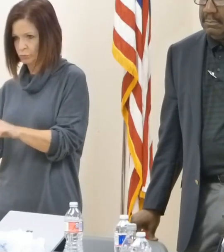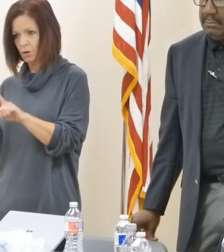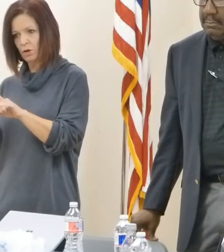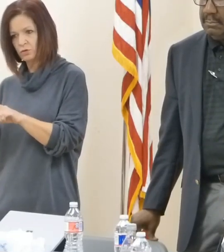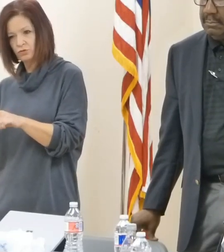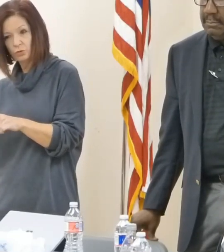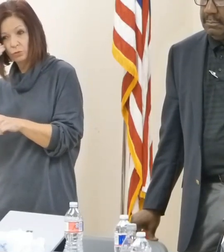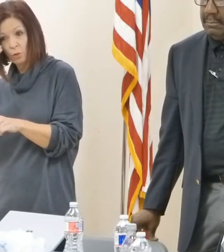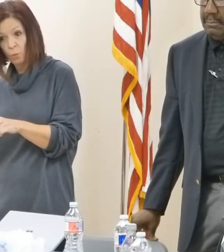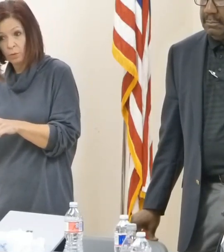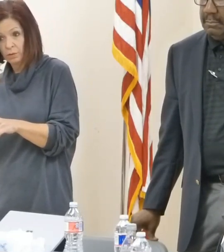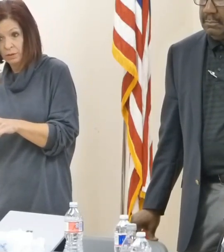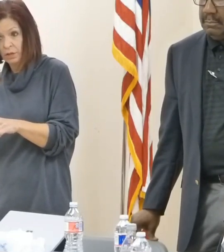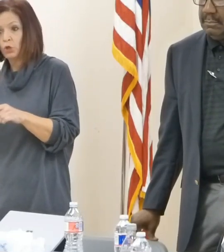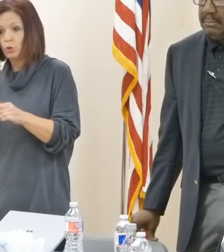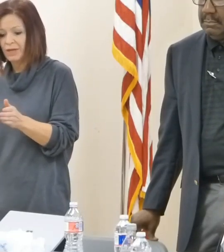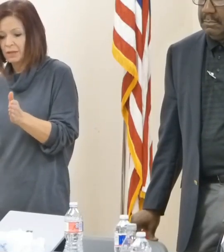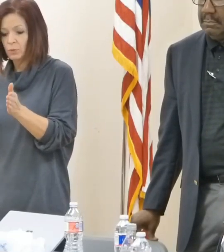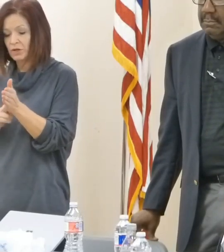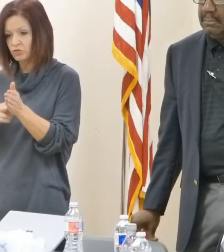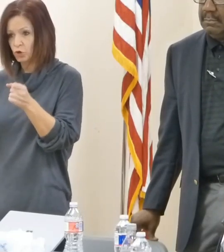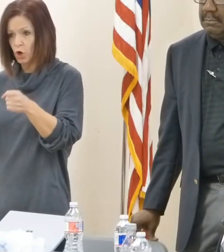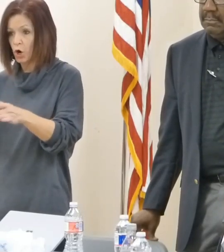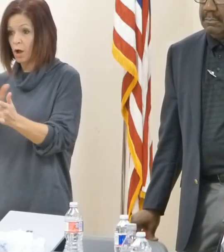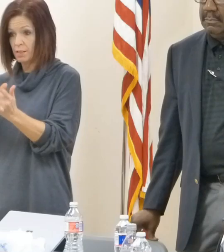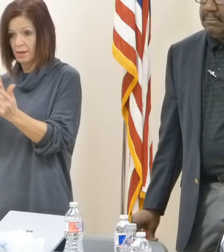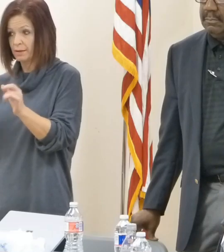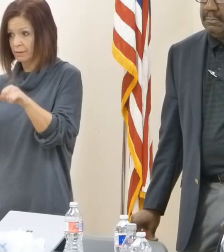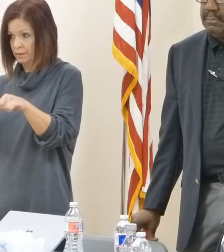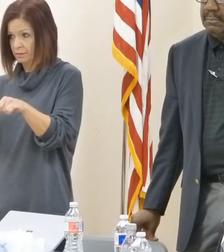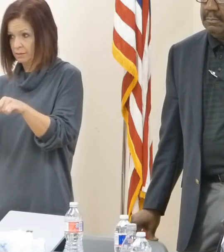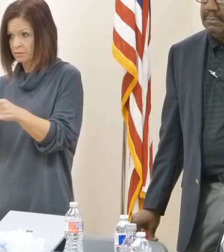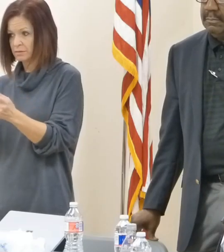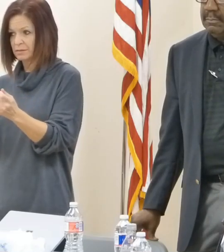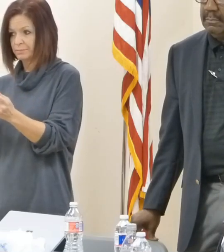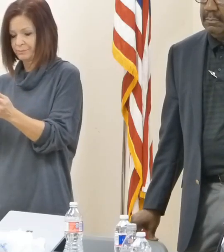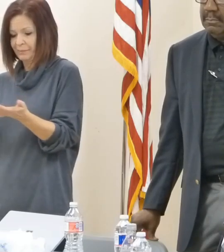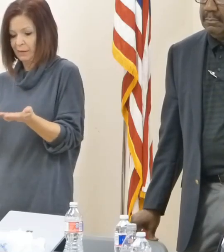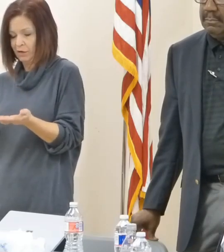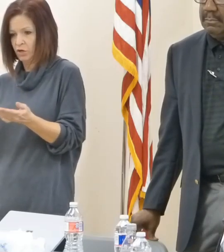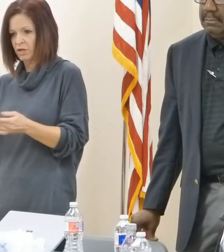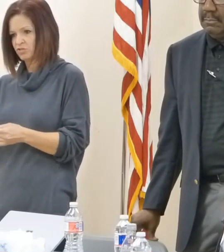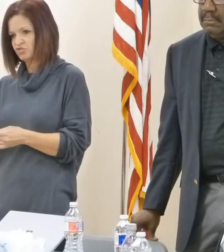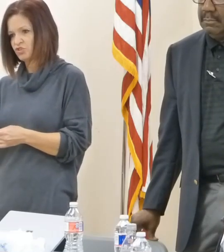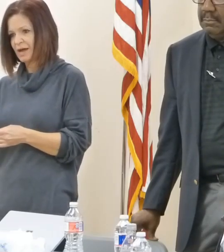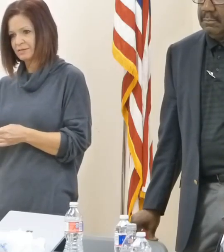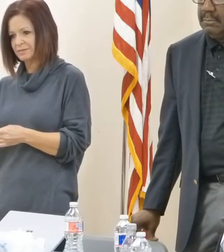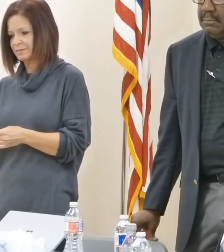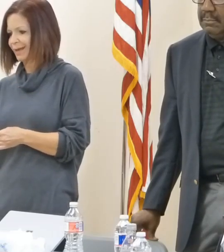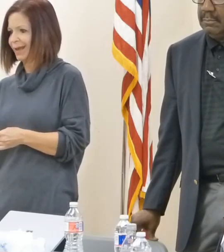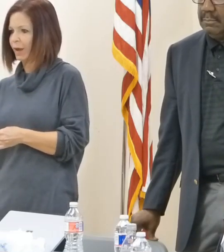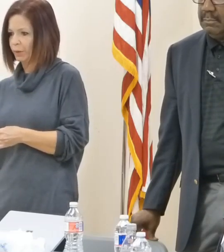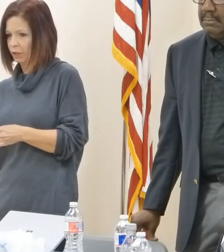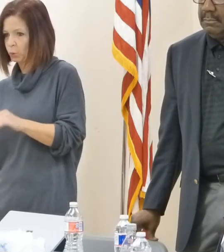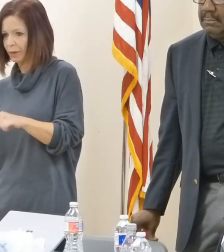your registration of your car online, particularly here in Jackson County and in about 95 other